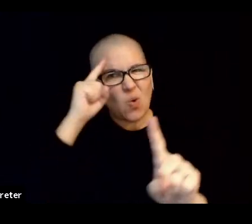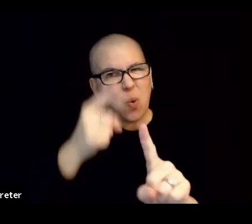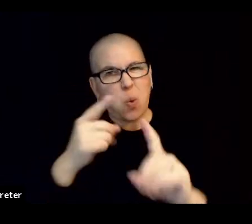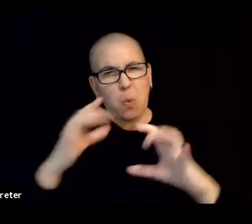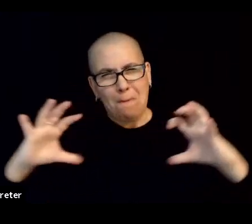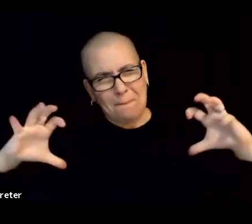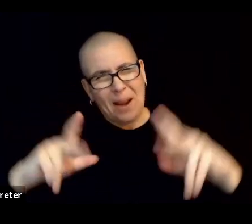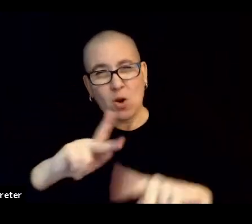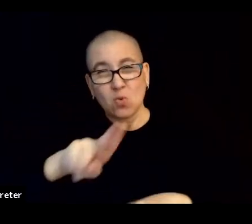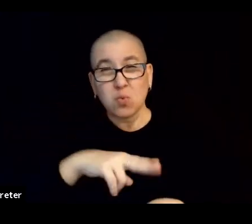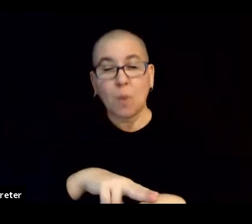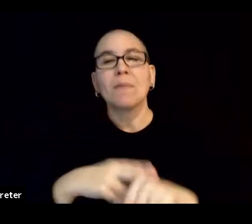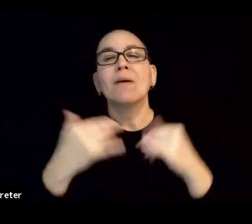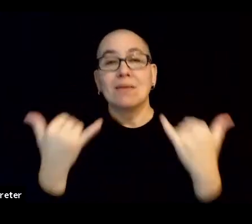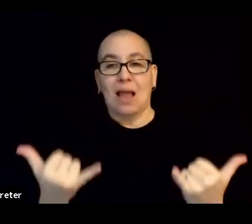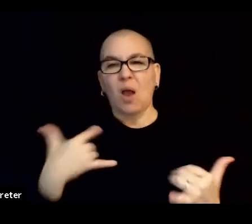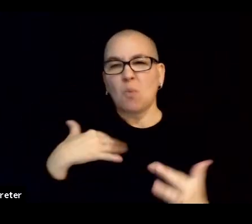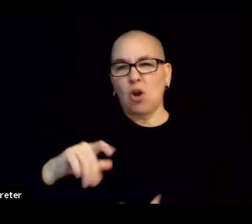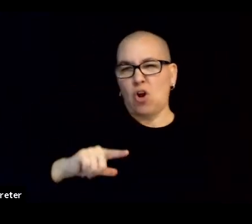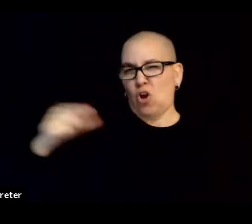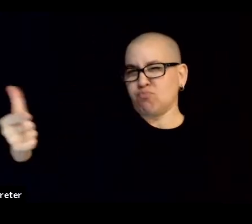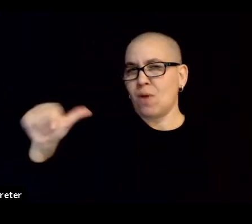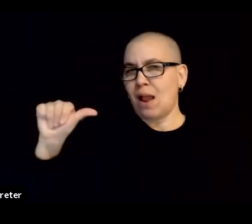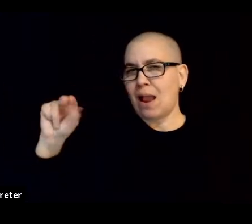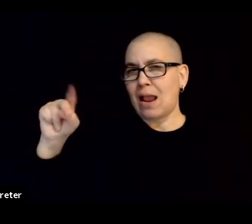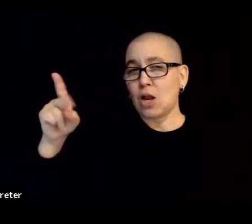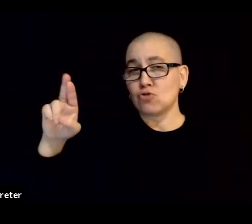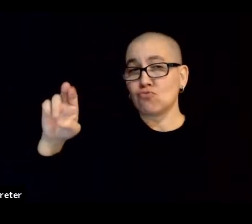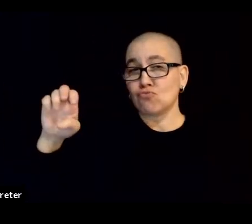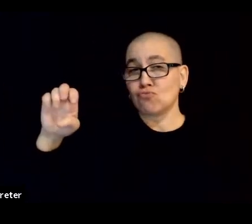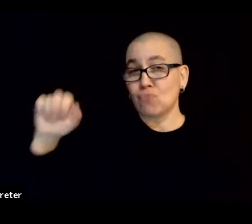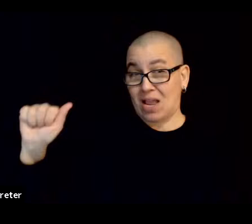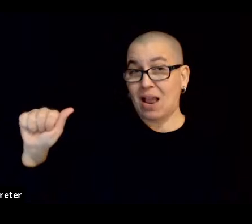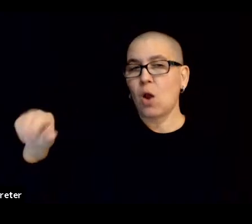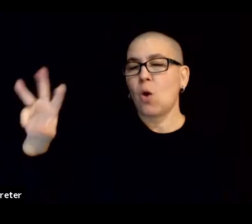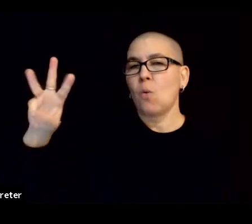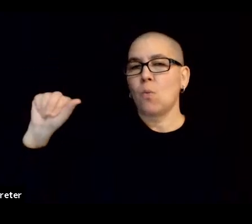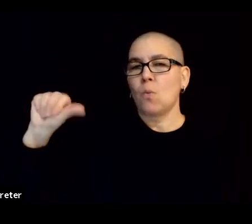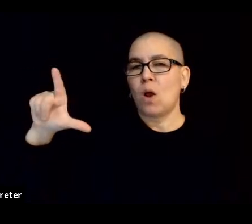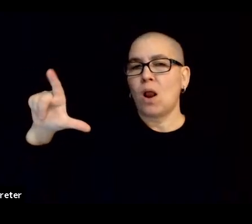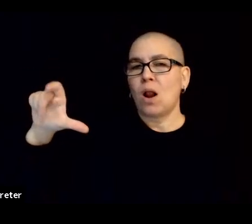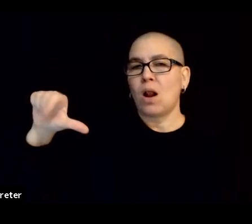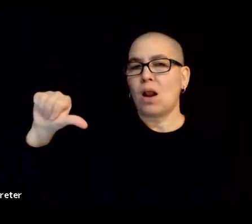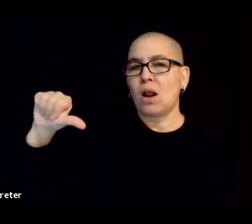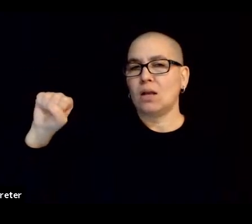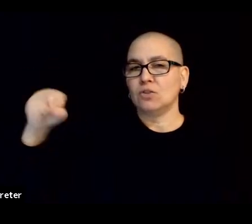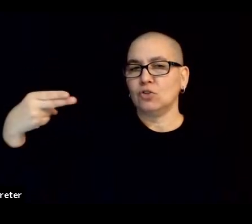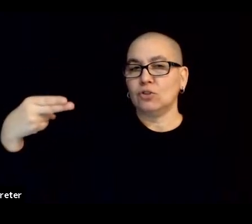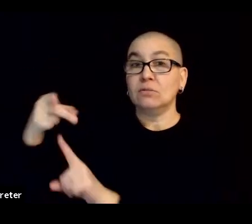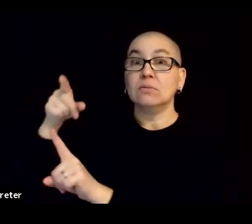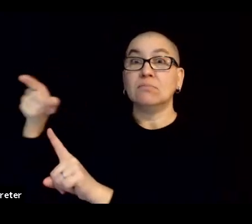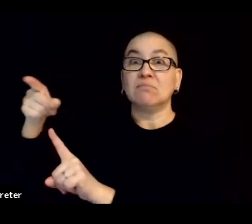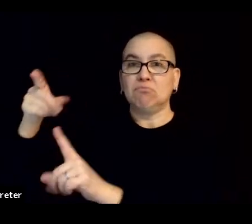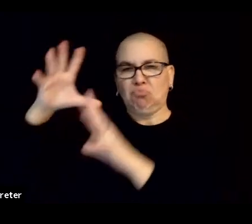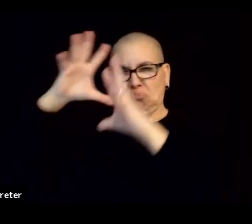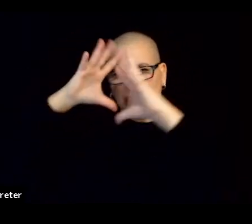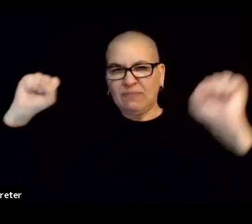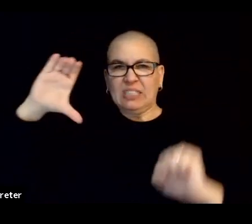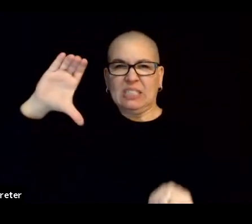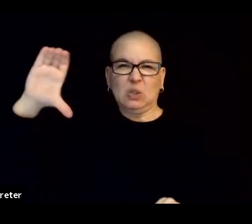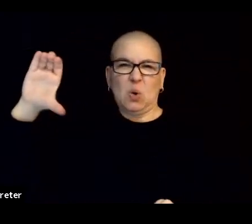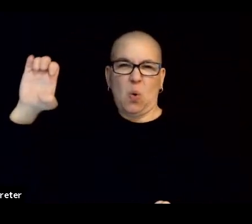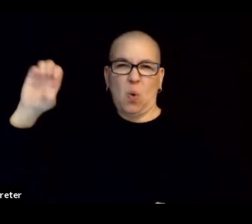Health Partners. Thank you, Will. I'm Andrea Walsh, CEO at Health Partners, a health system providing care to